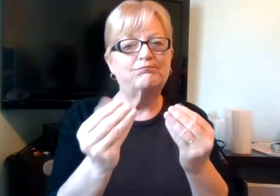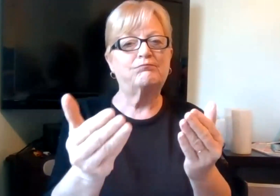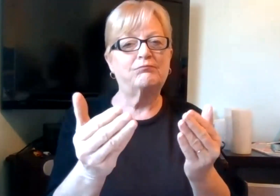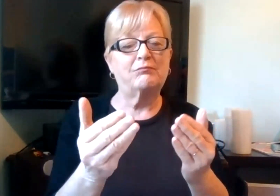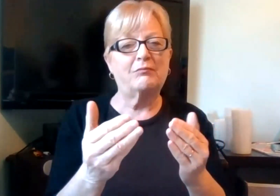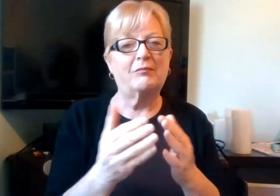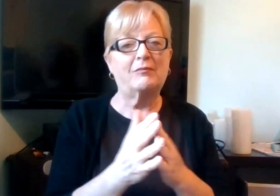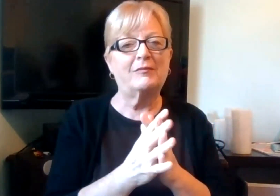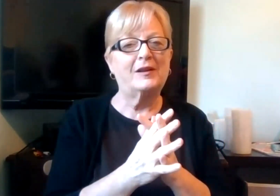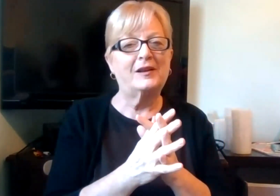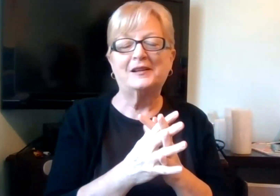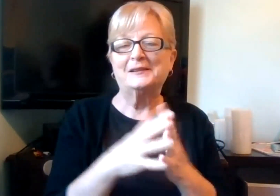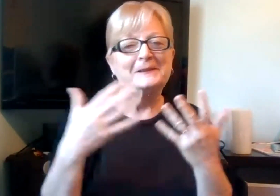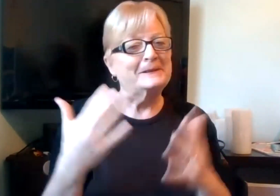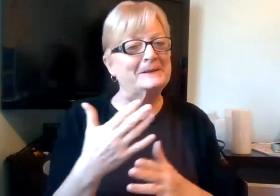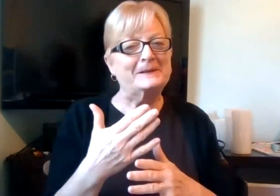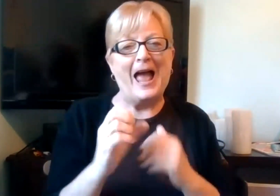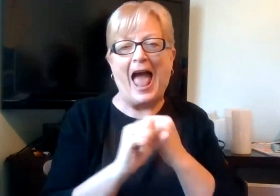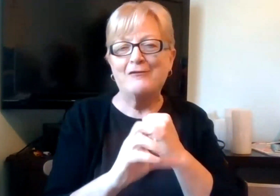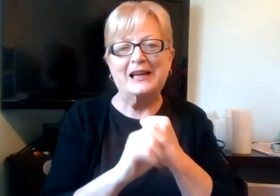Those darn ad features.